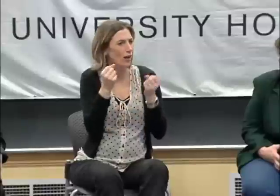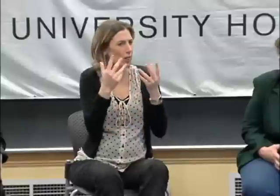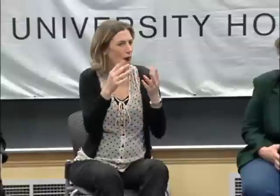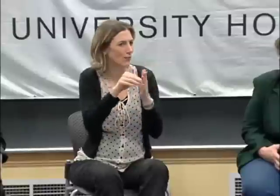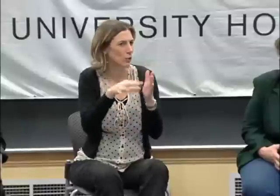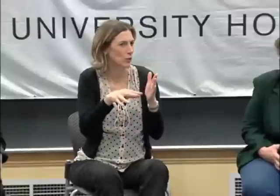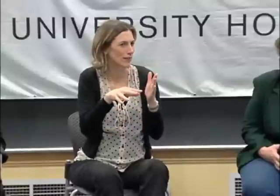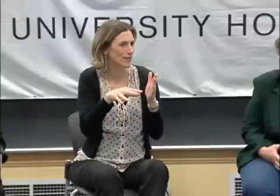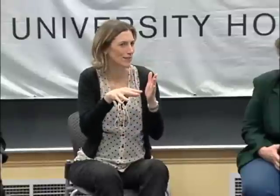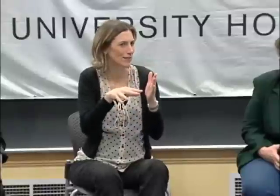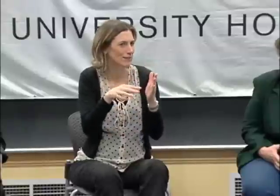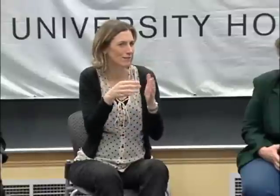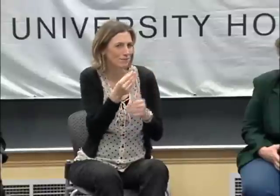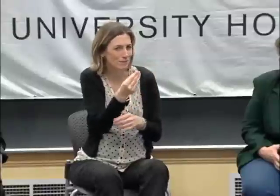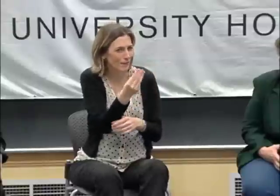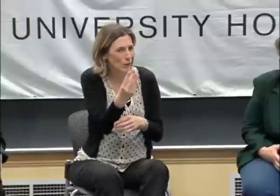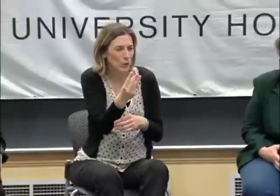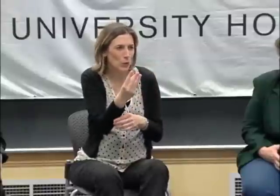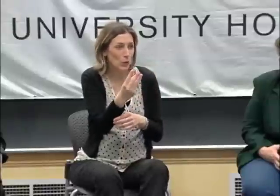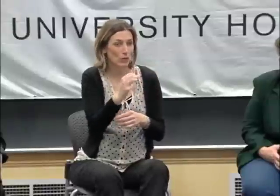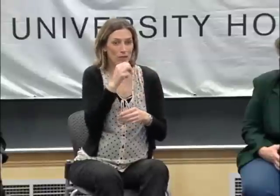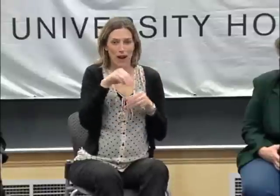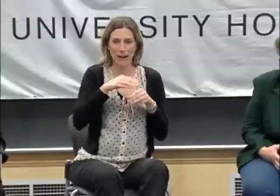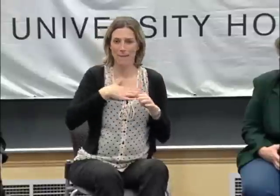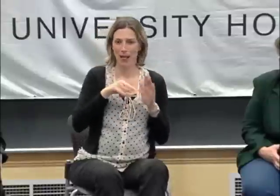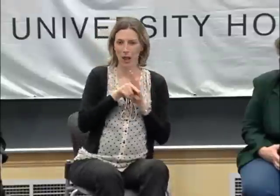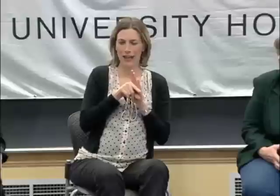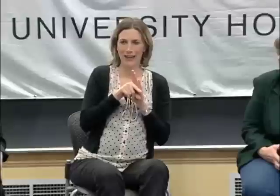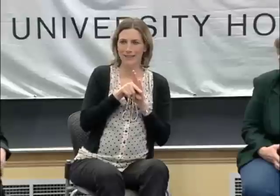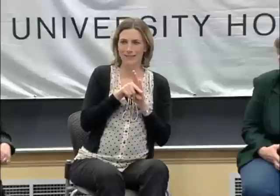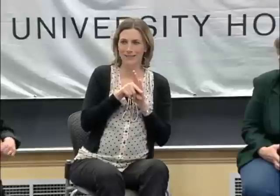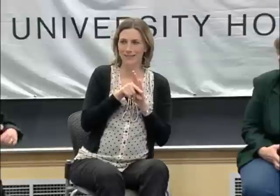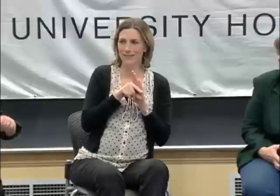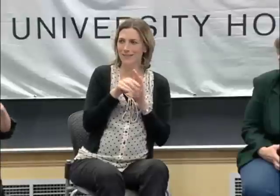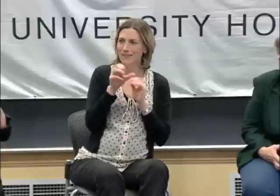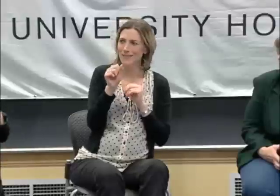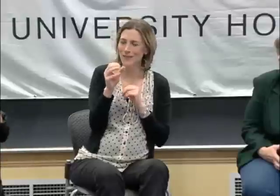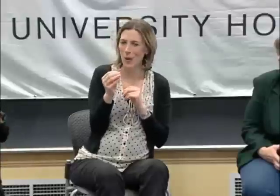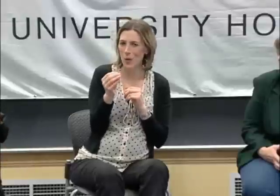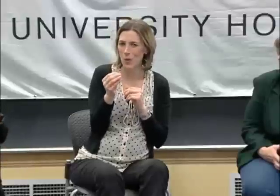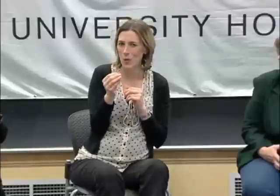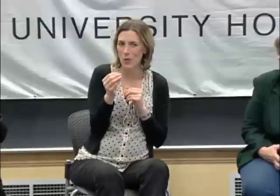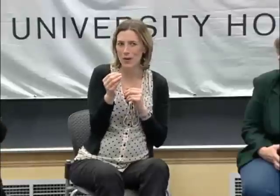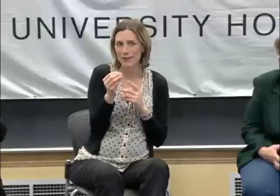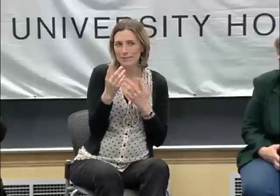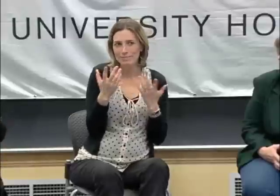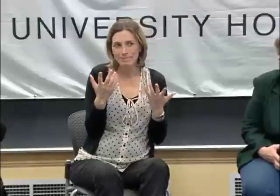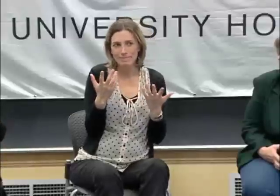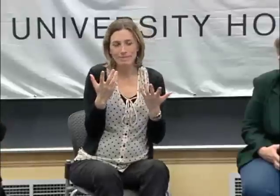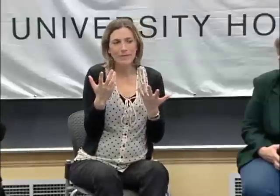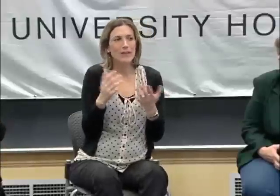was mainstreamed. I didn't have very many friends. It was not, they were not in my grades